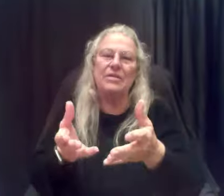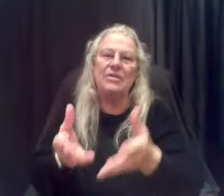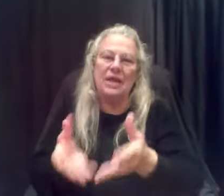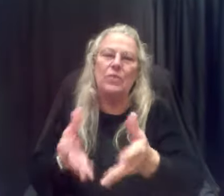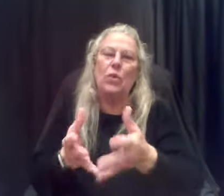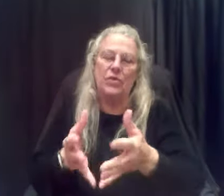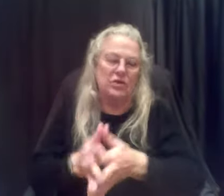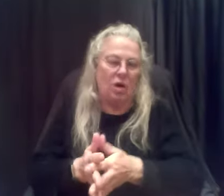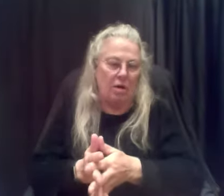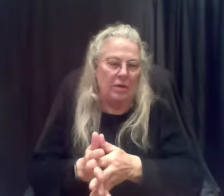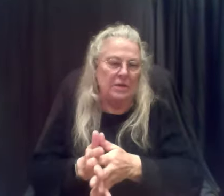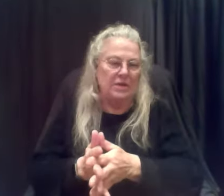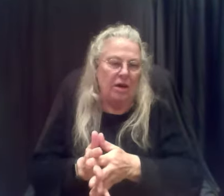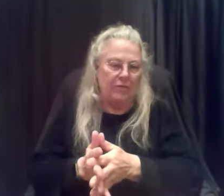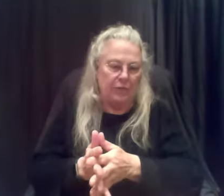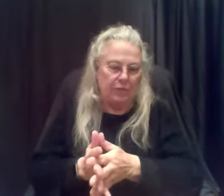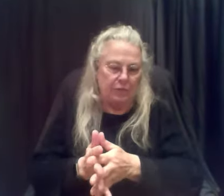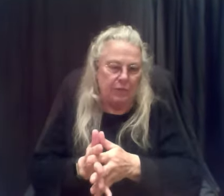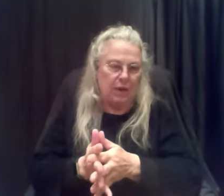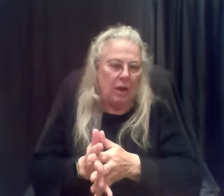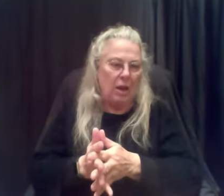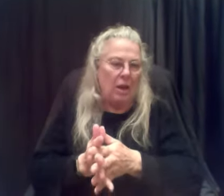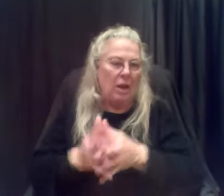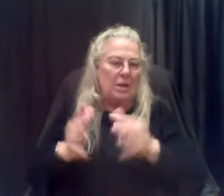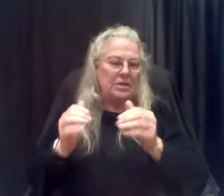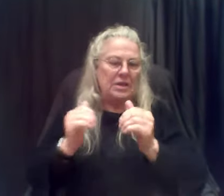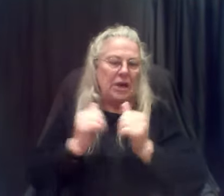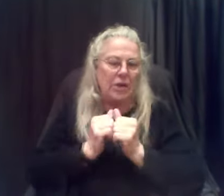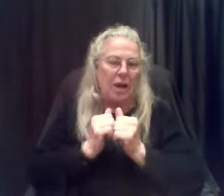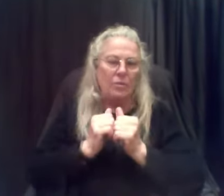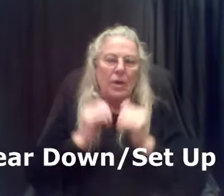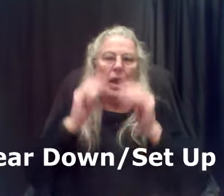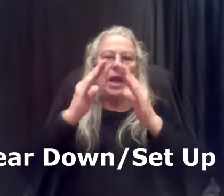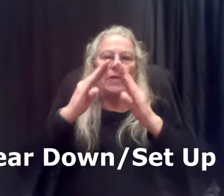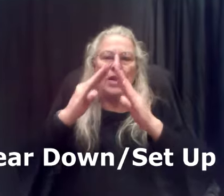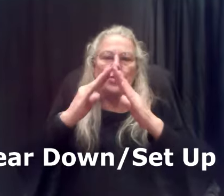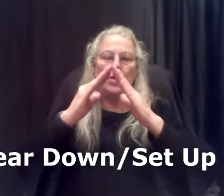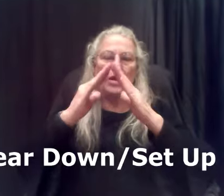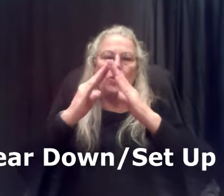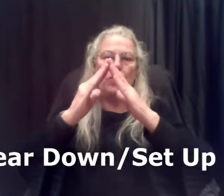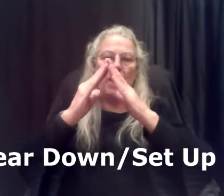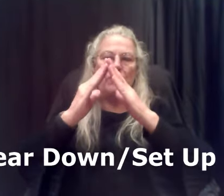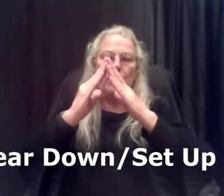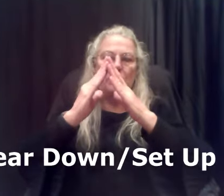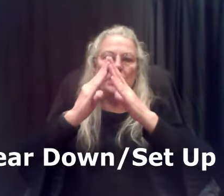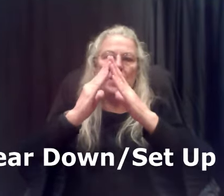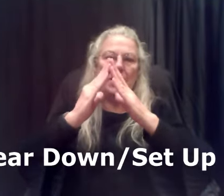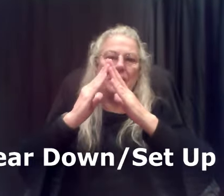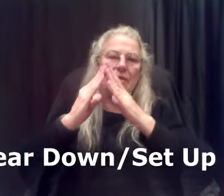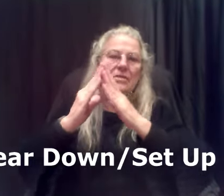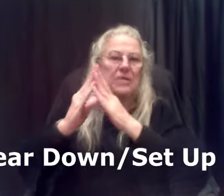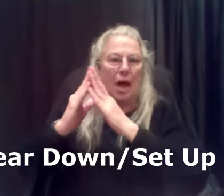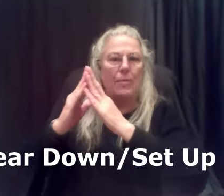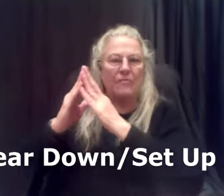in with the song itself. Tear down, and that's where you have a building like the top of a